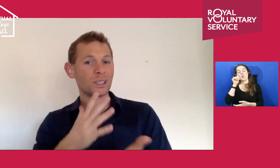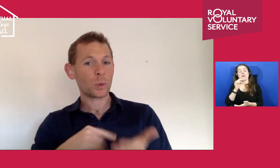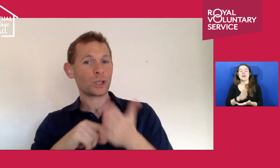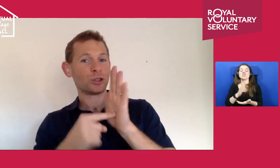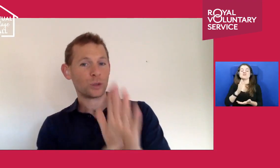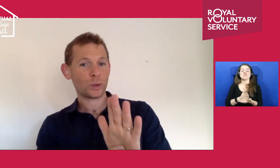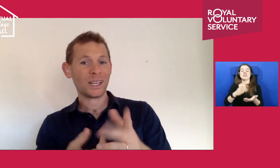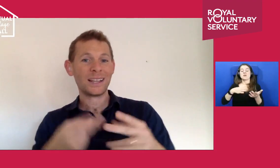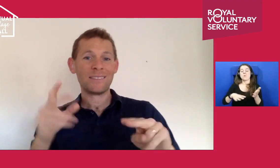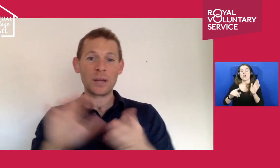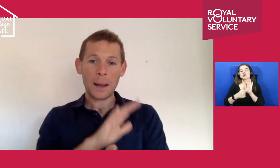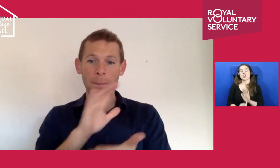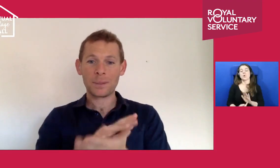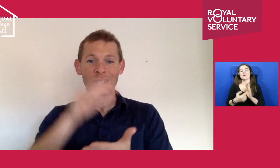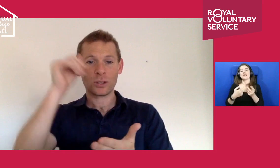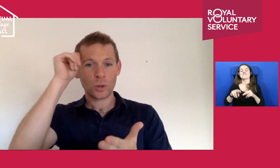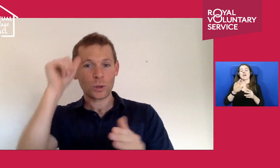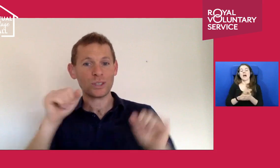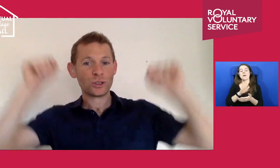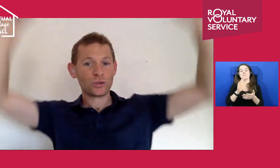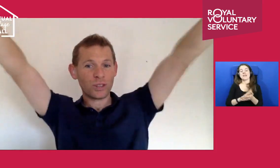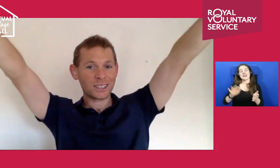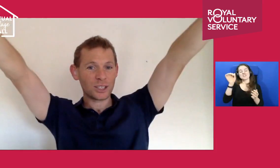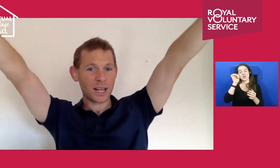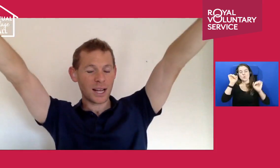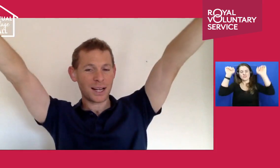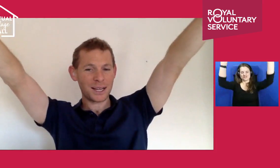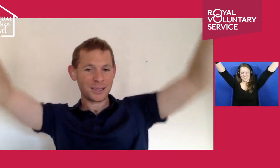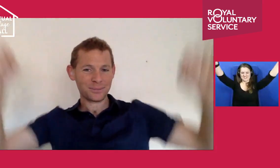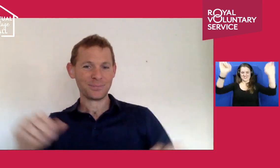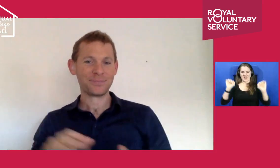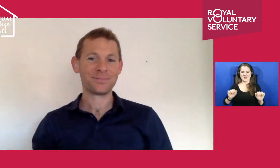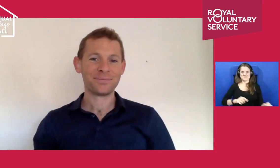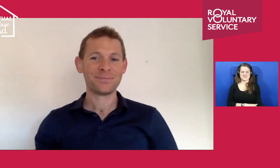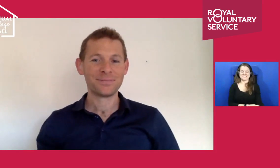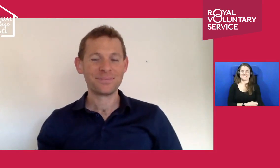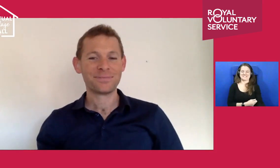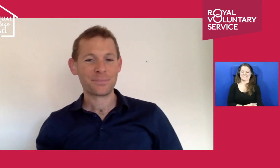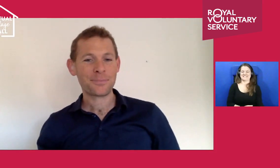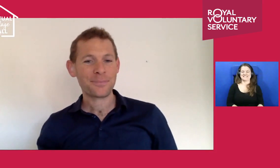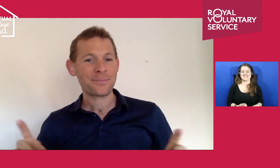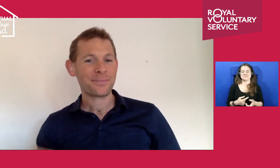it, and you really want to show it. If you're happy and you know it, stretch your arms.